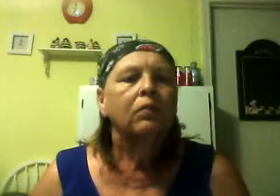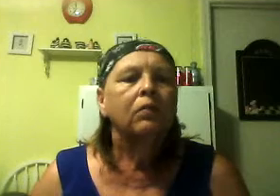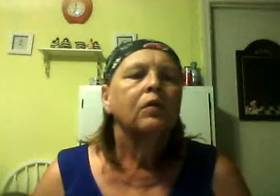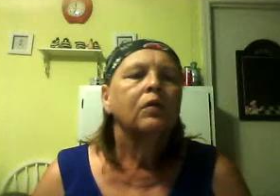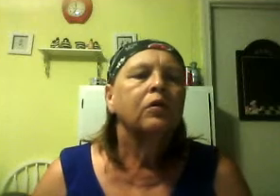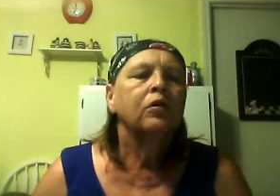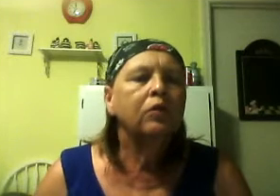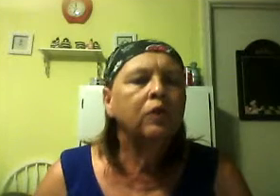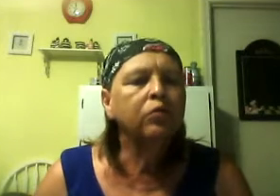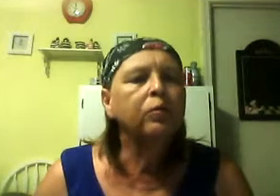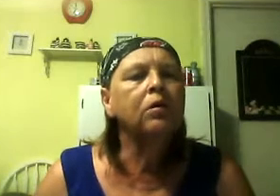heart. Could this be